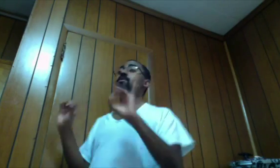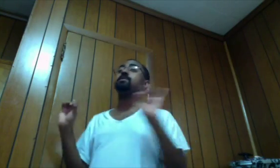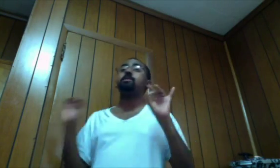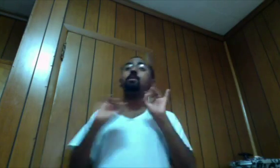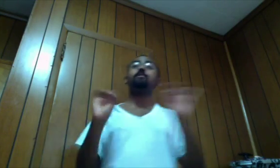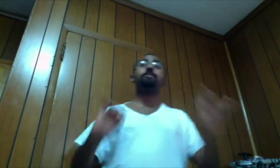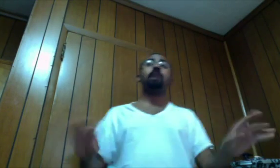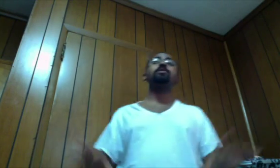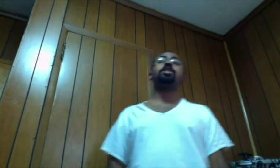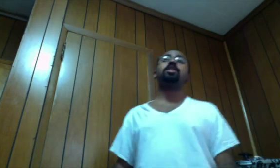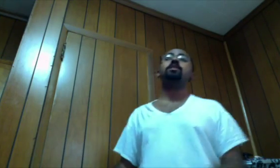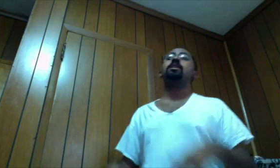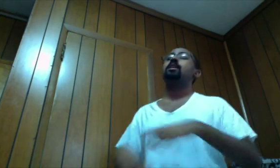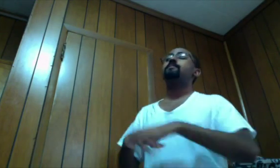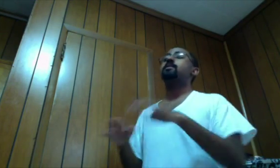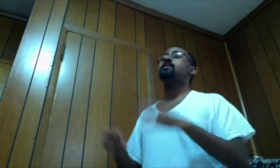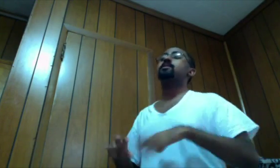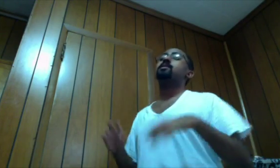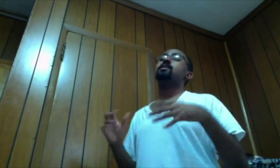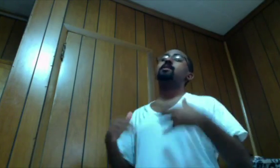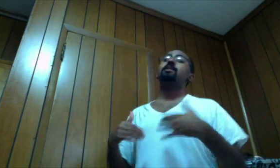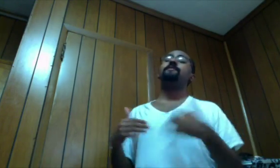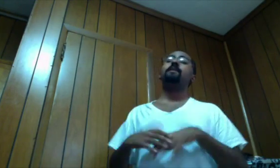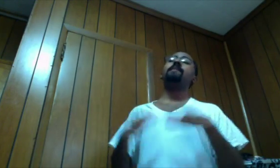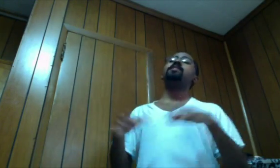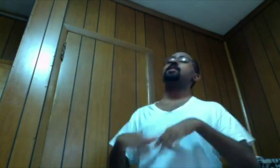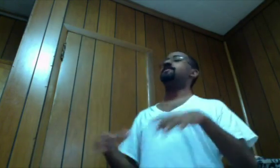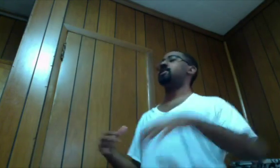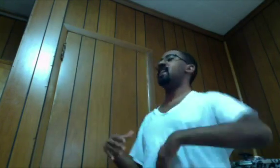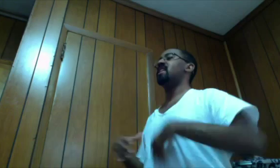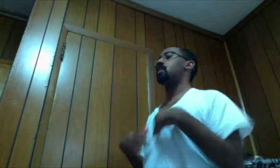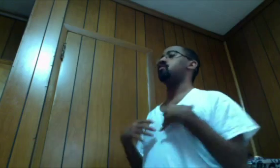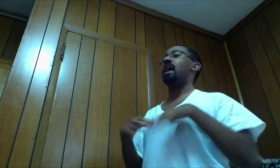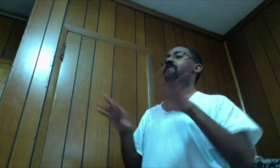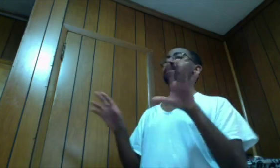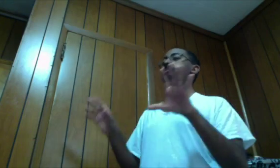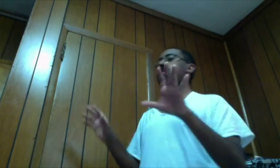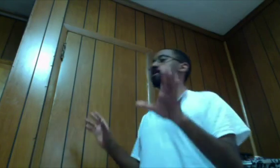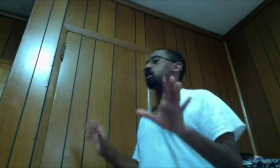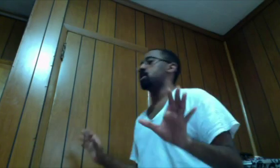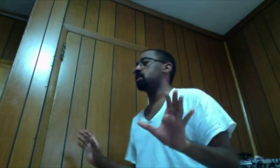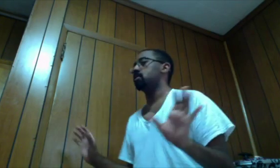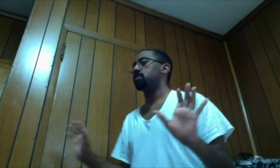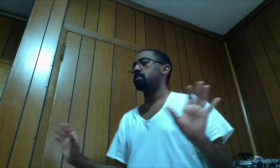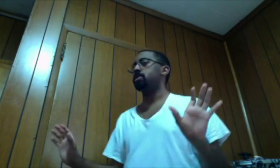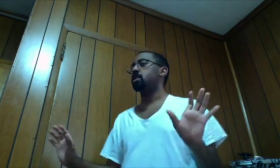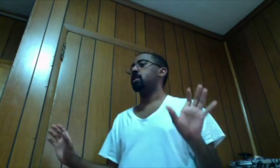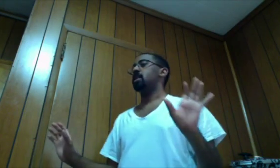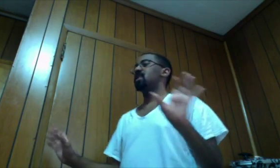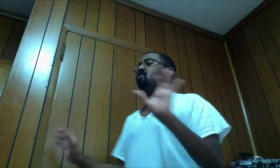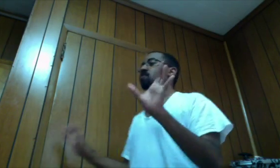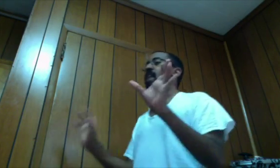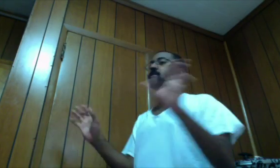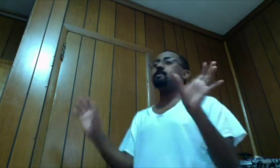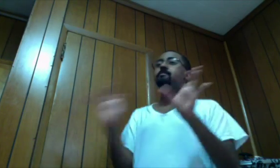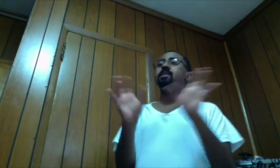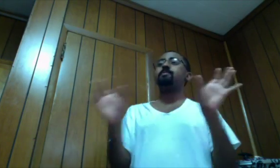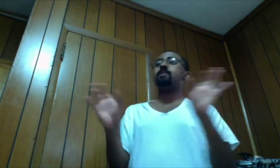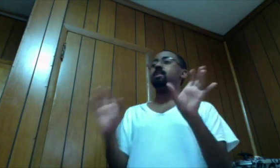seriously overpowered shit. Because imagine if she had like gravity manipulation or some shit. Gravity